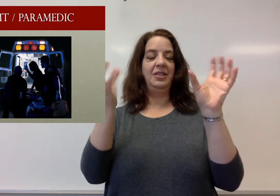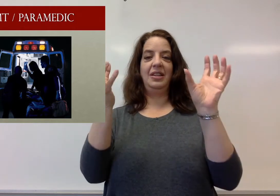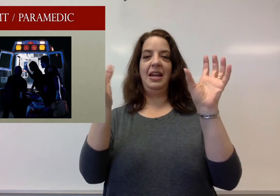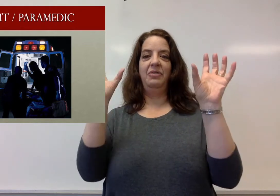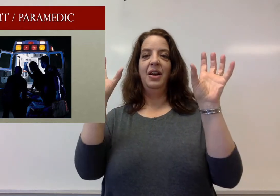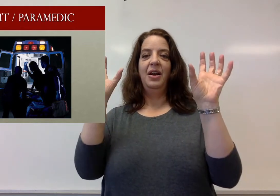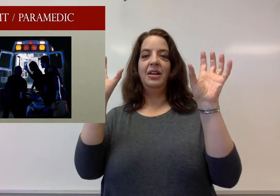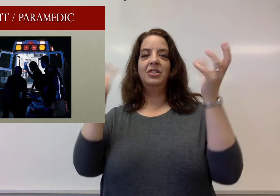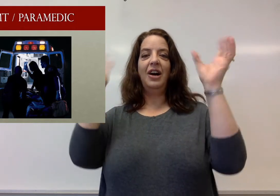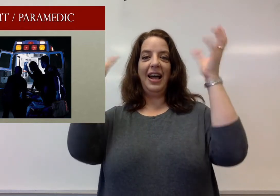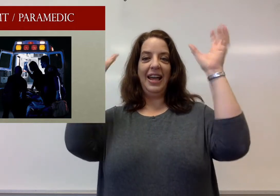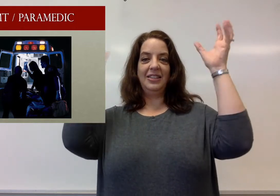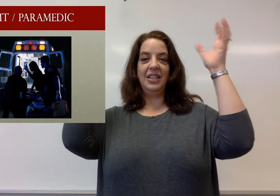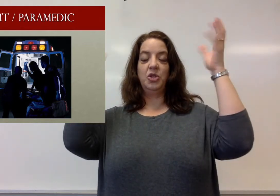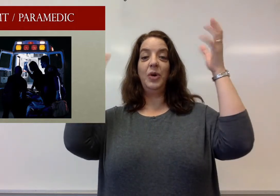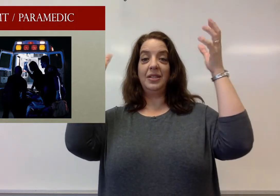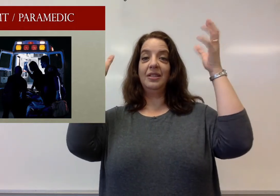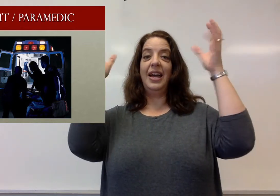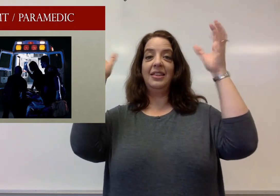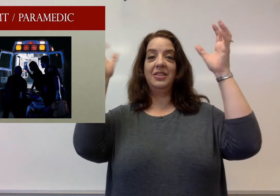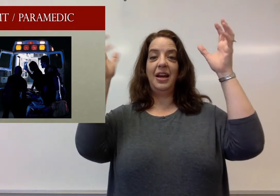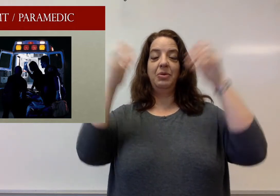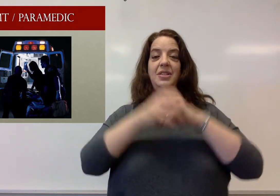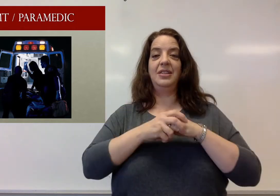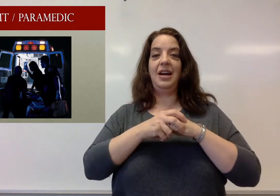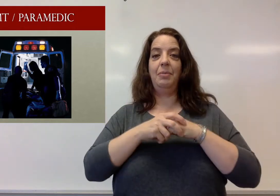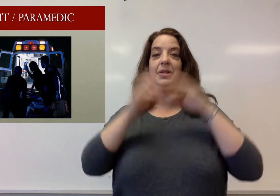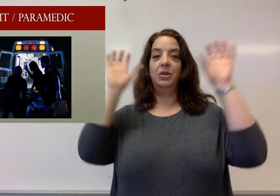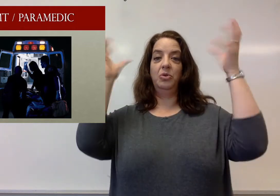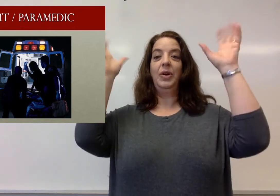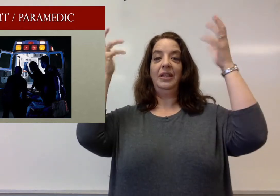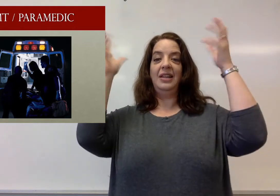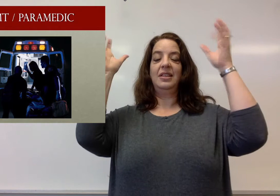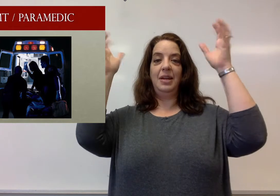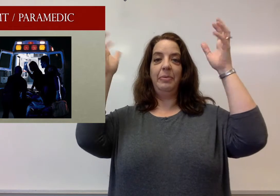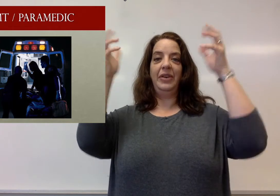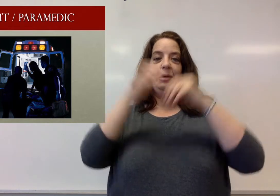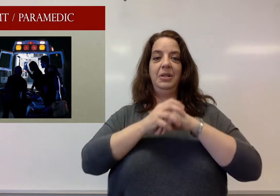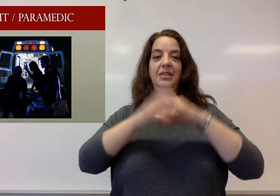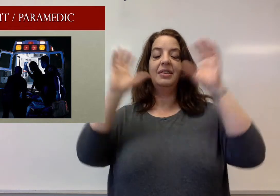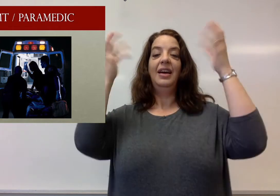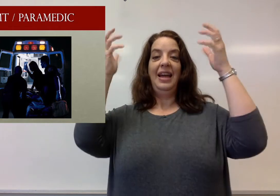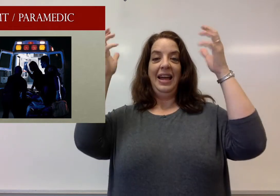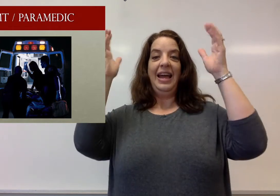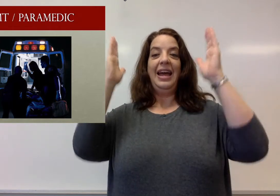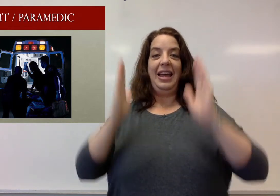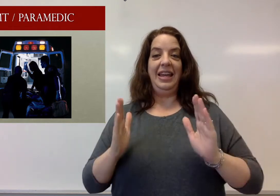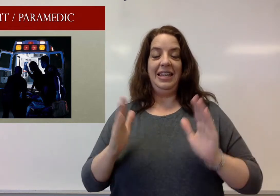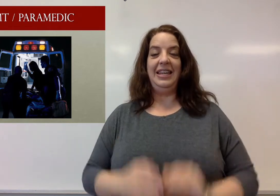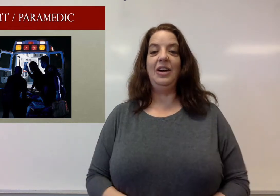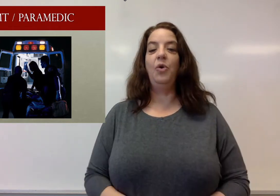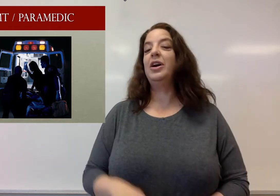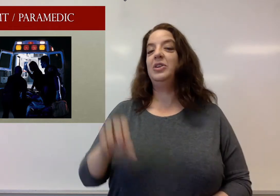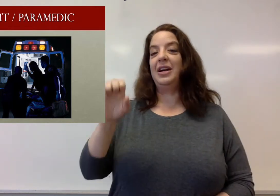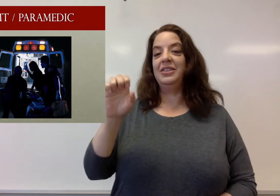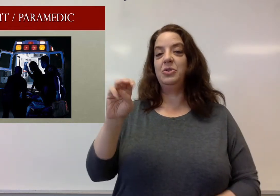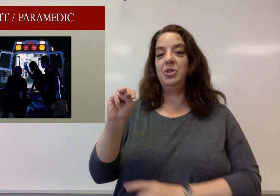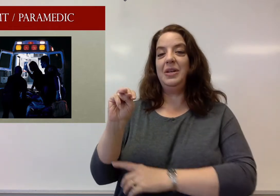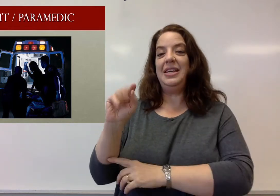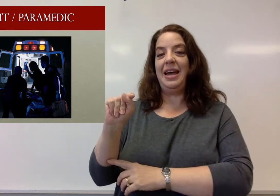kind of claw hands that twist like the sirens on top, like the red lights on top of an ambulance. Or you can also do EMT,